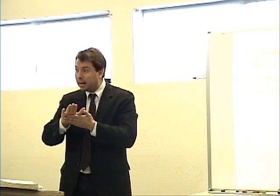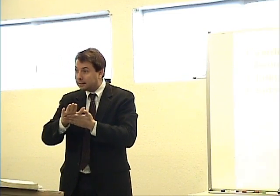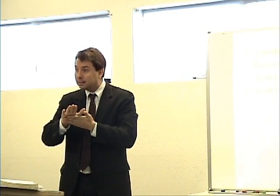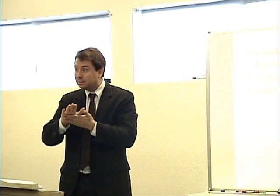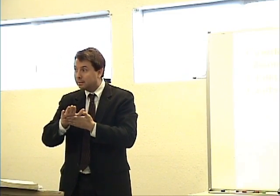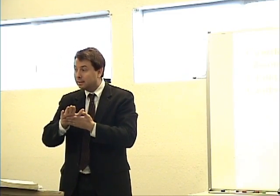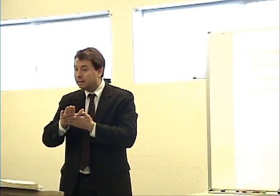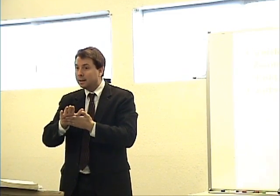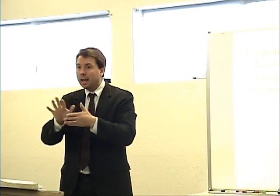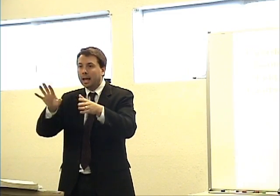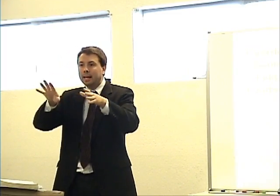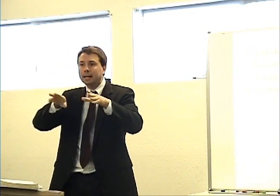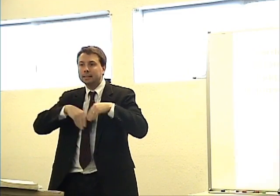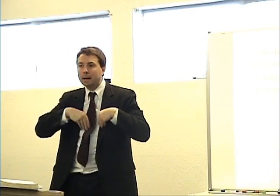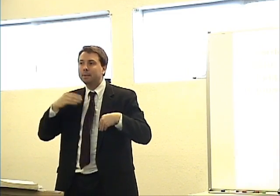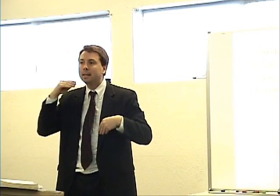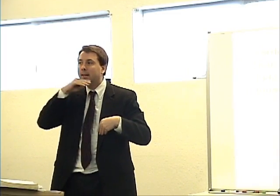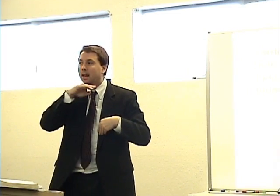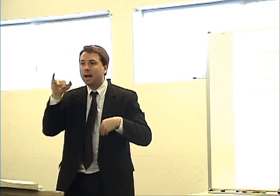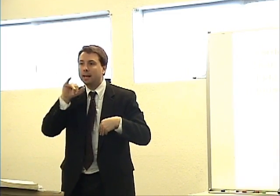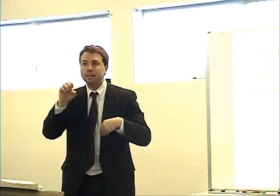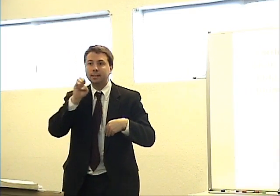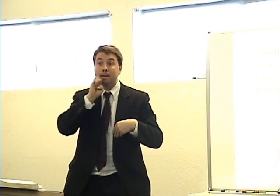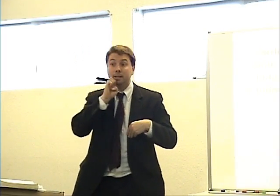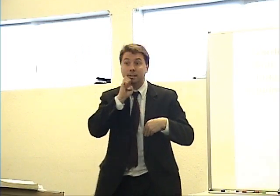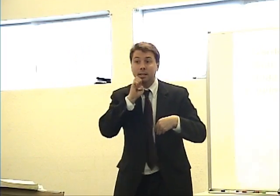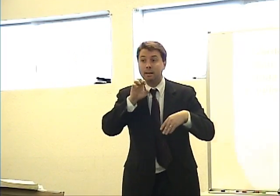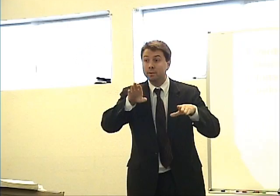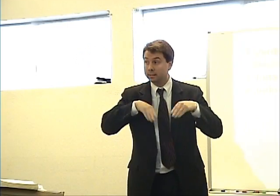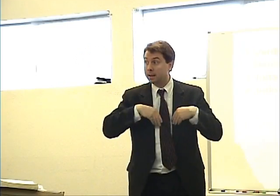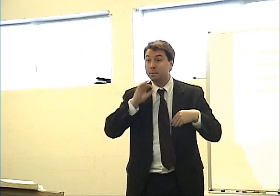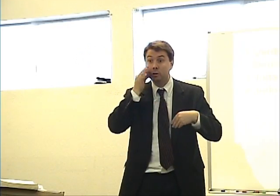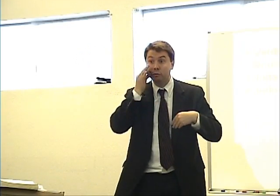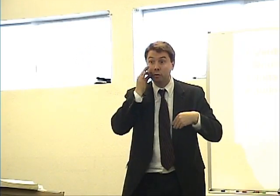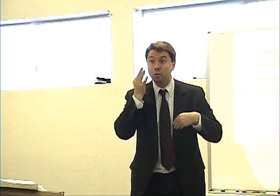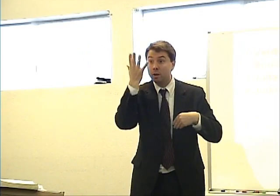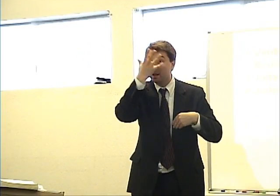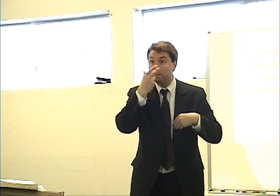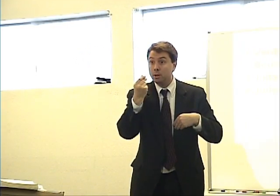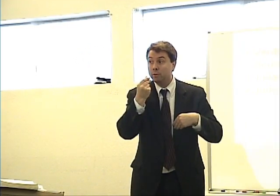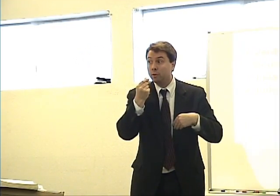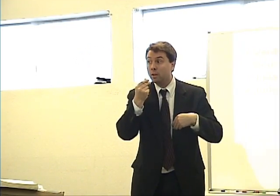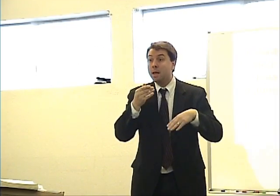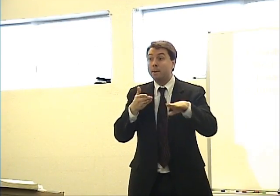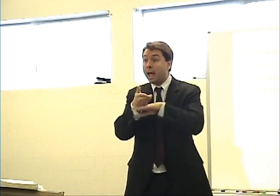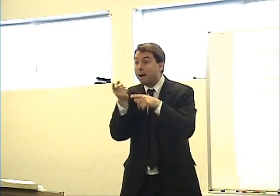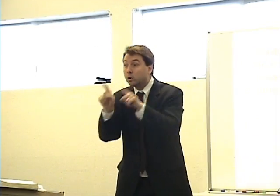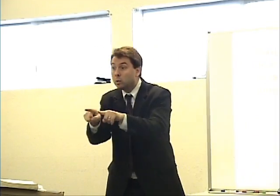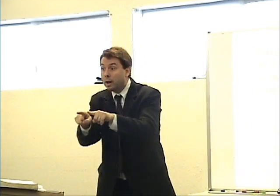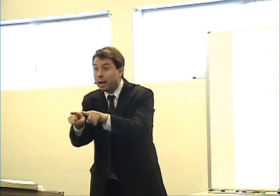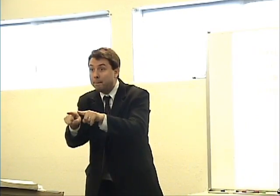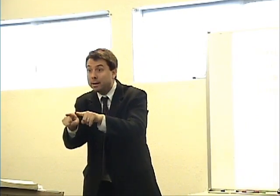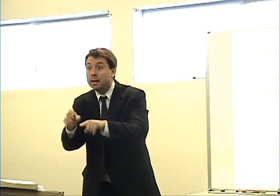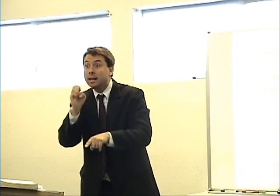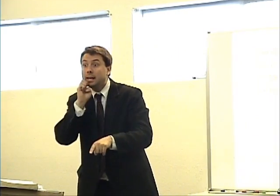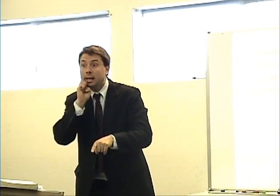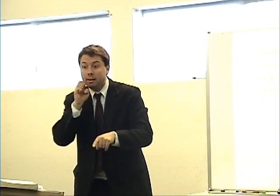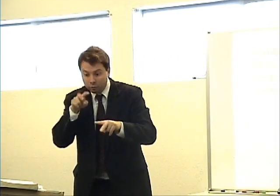Nice. And he accepted the lie the same as Eve accepted the fruit. Beautiful. But after what happened, Eve,